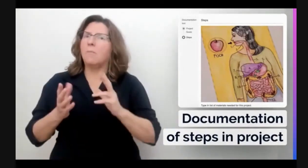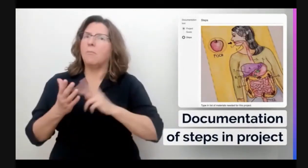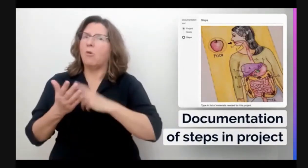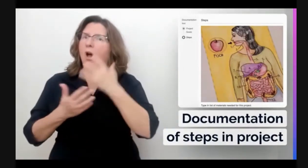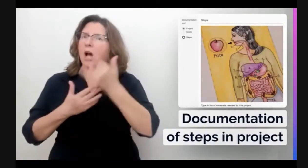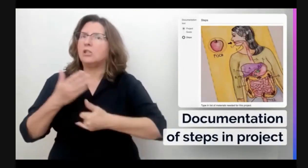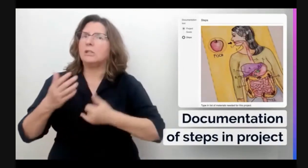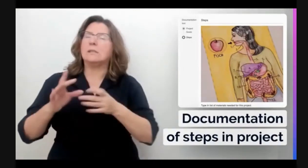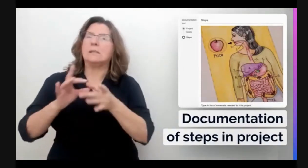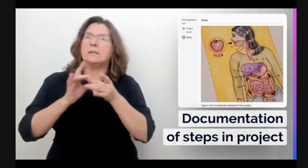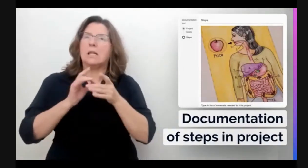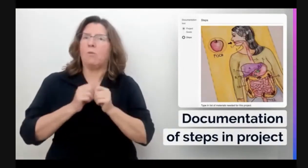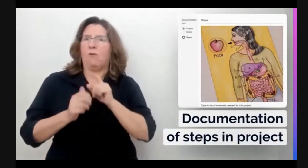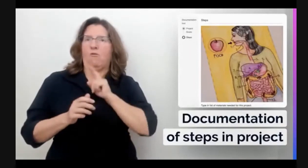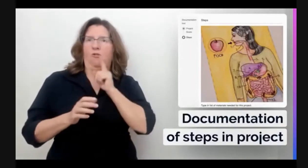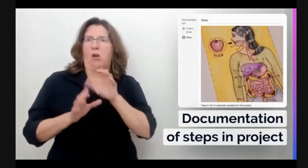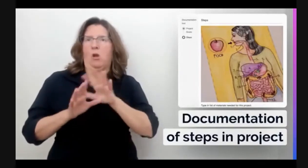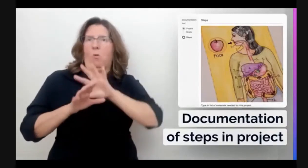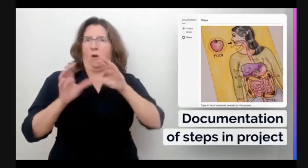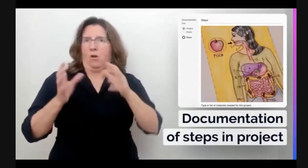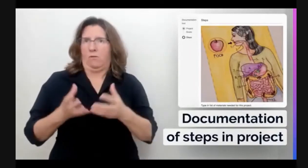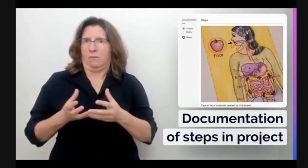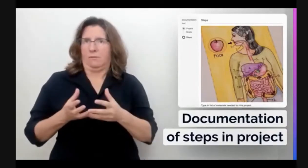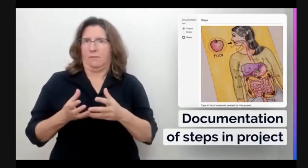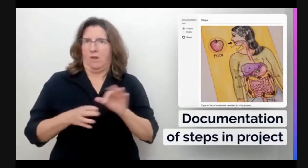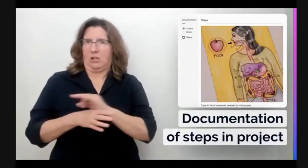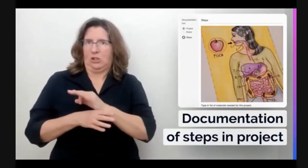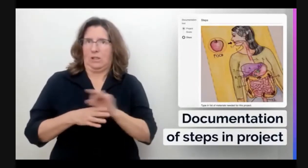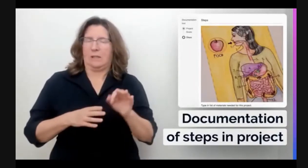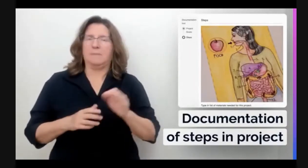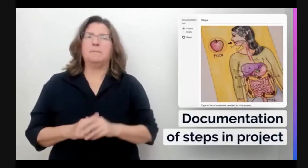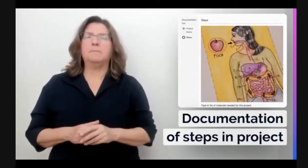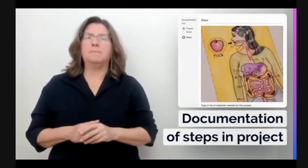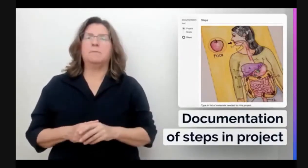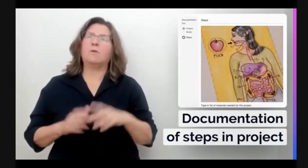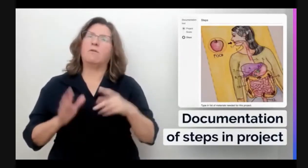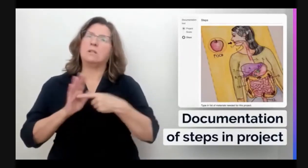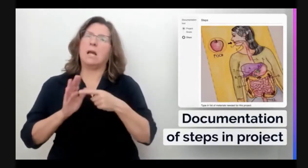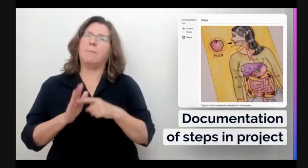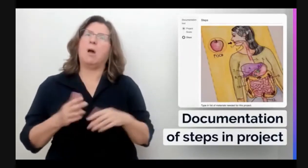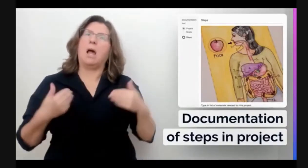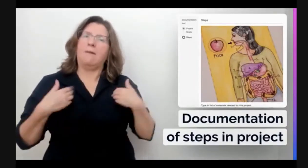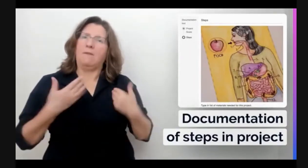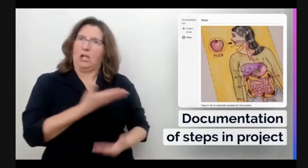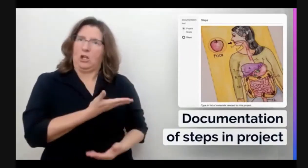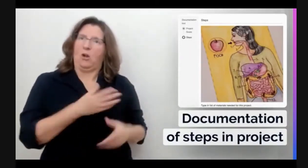We have to design projects that apply to the real world.